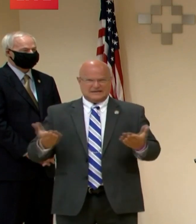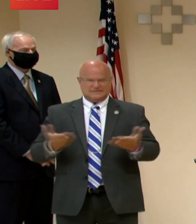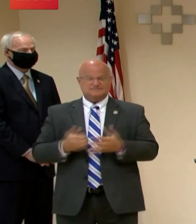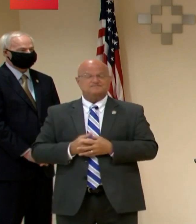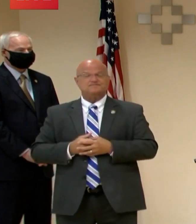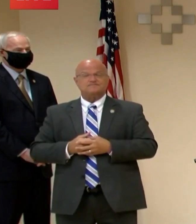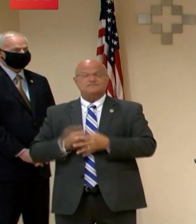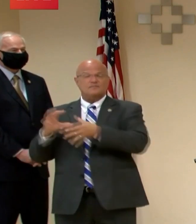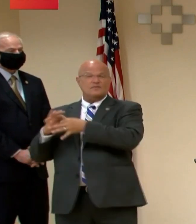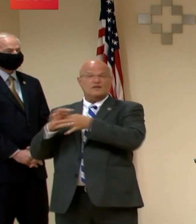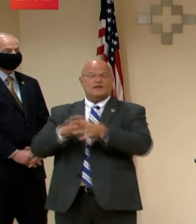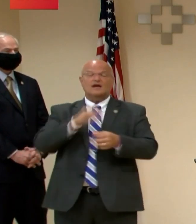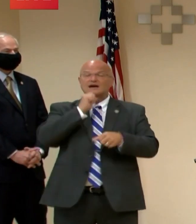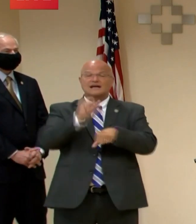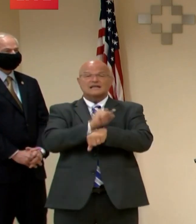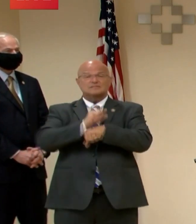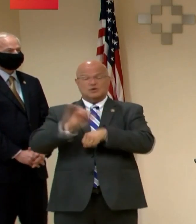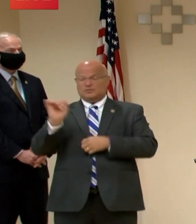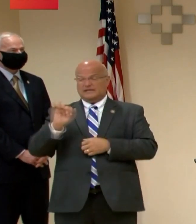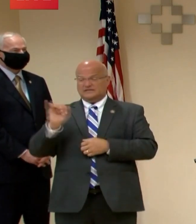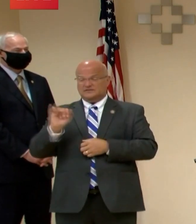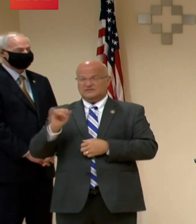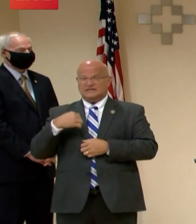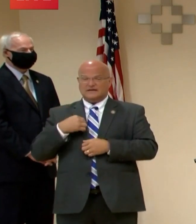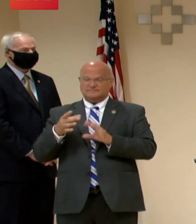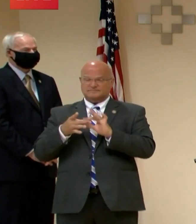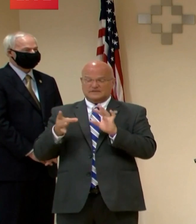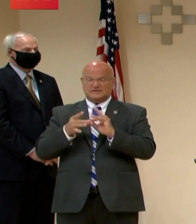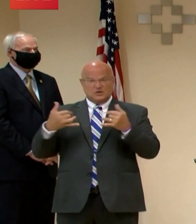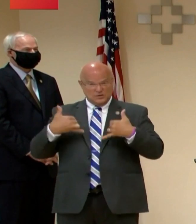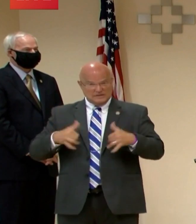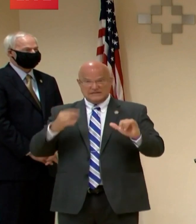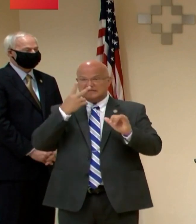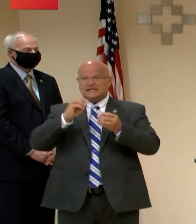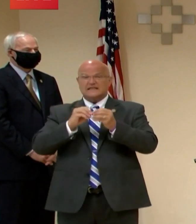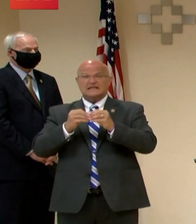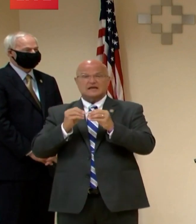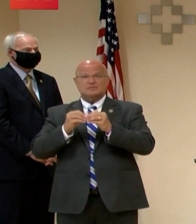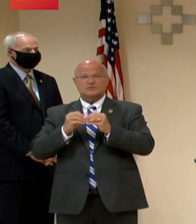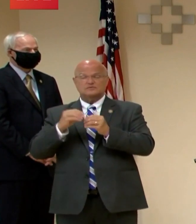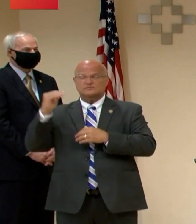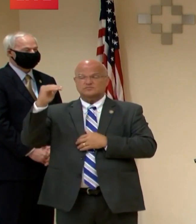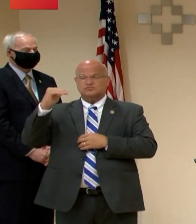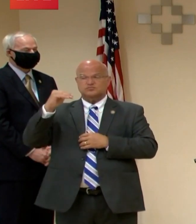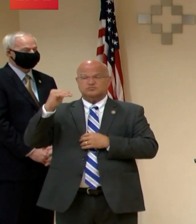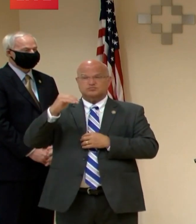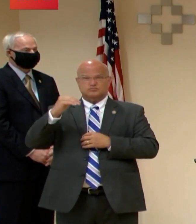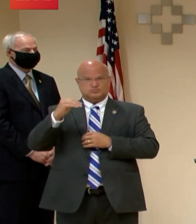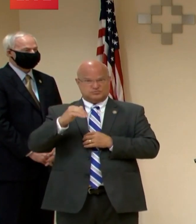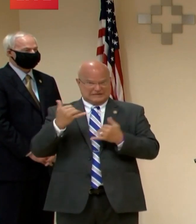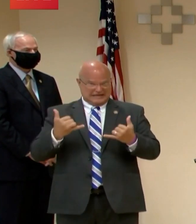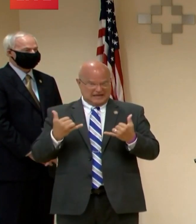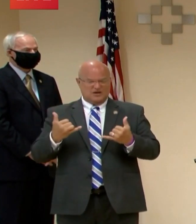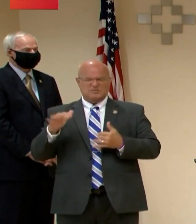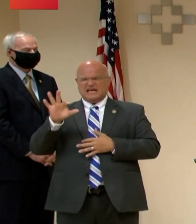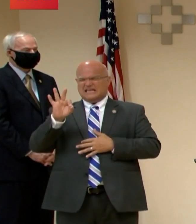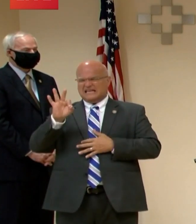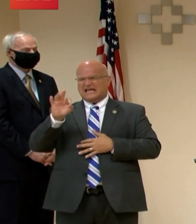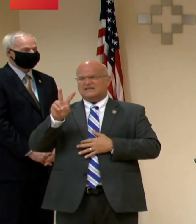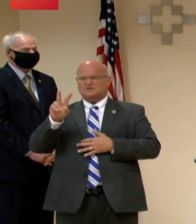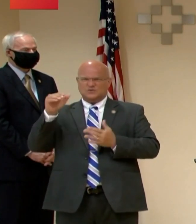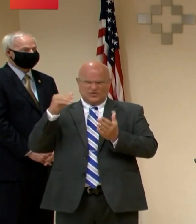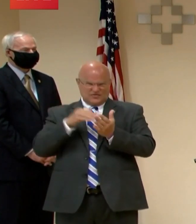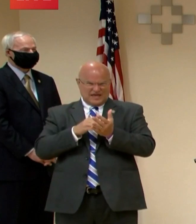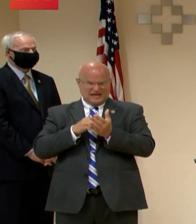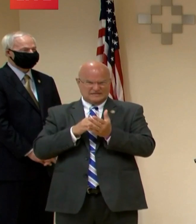Related to the unemployment insurance, I just wanted to mention that we still see the numbers continuing to trend down in the right direction. We're at about